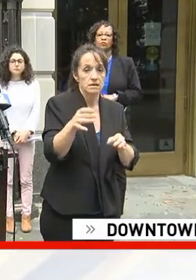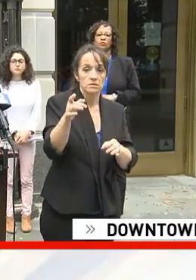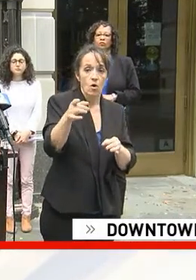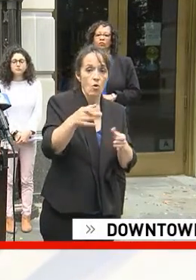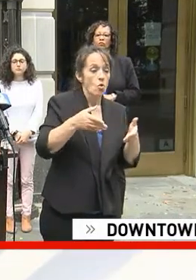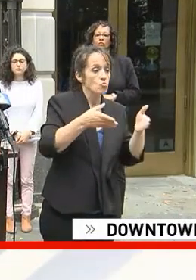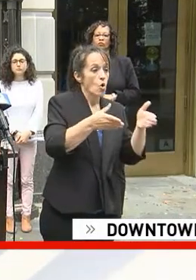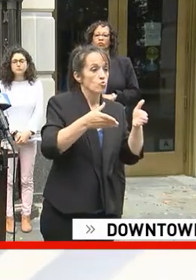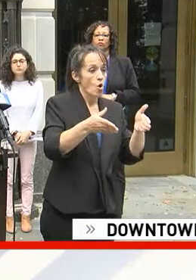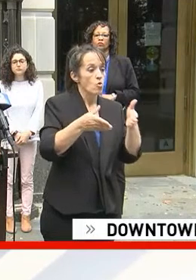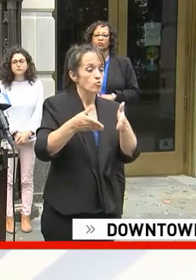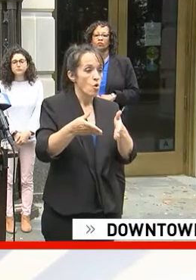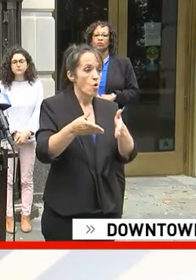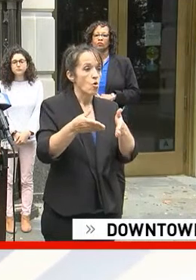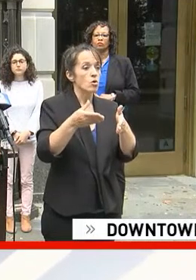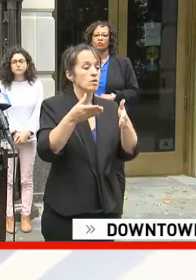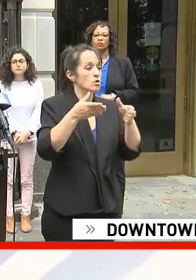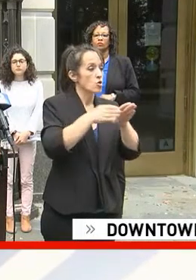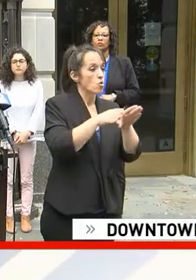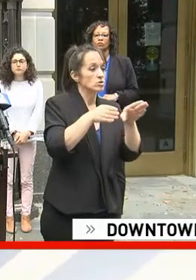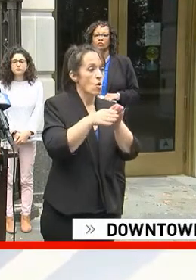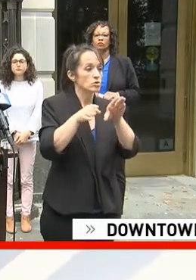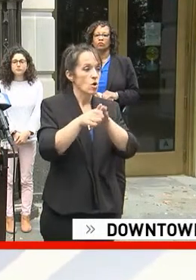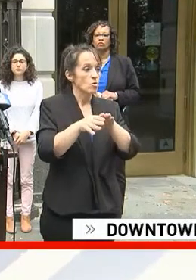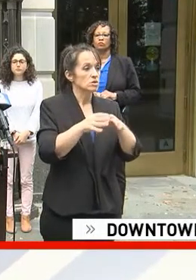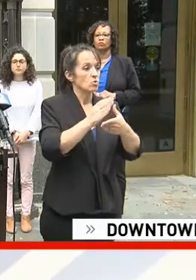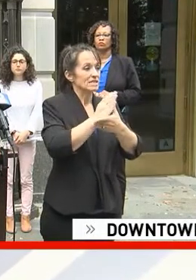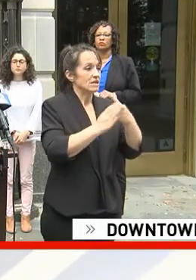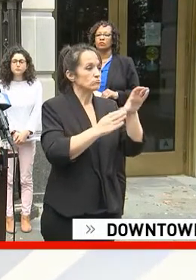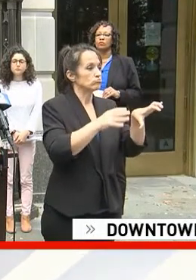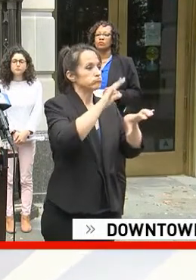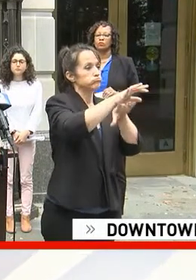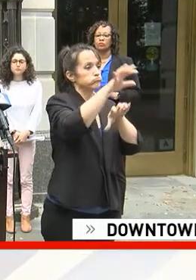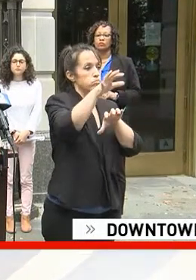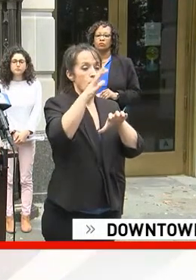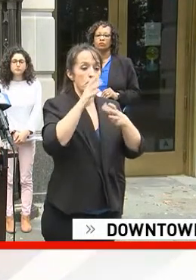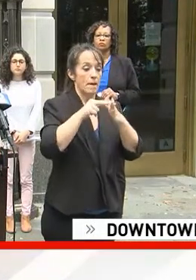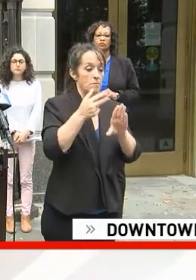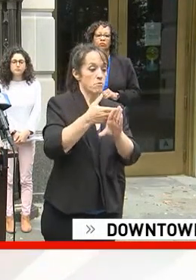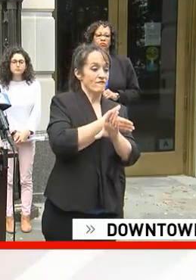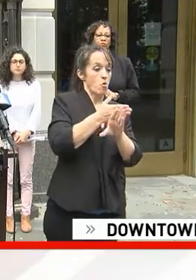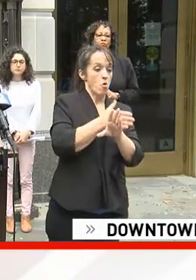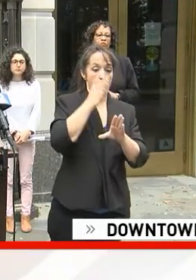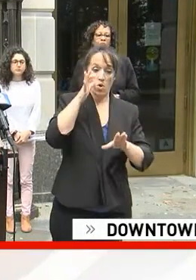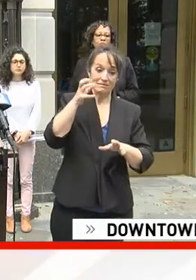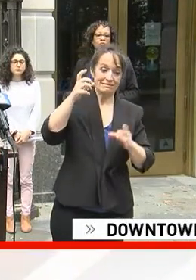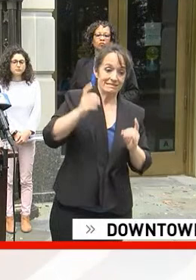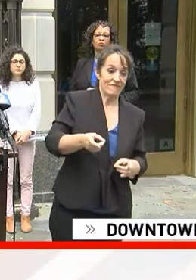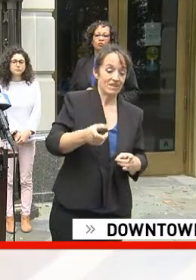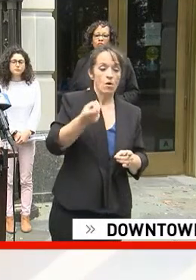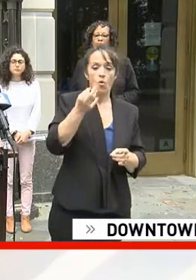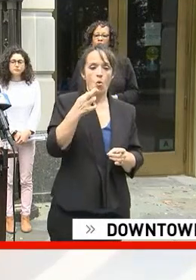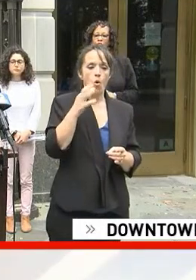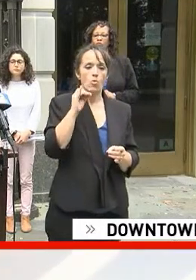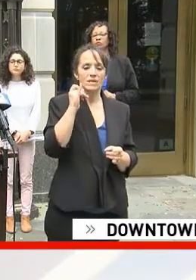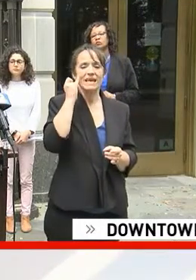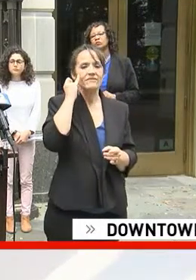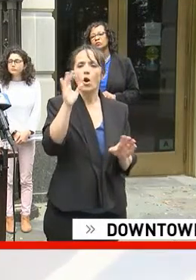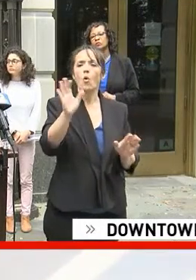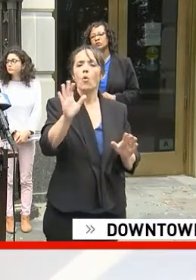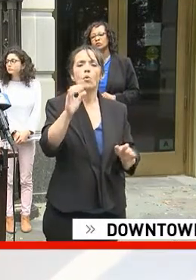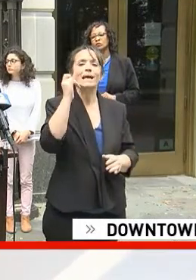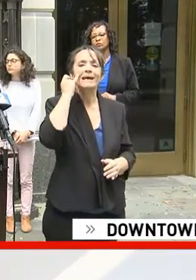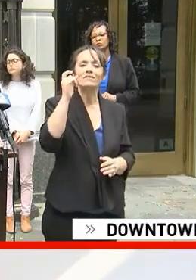don't drown, do not drive around those barricades. They are up for a reason. We mentioned it earlier. If you still need to fill sandbags,